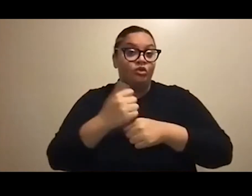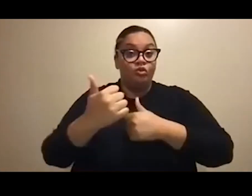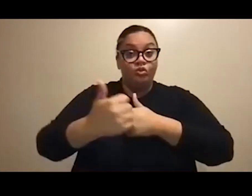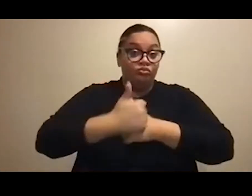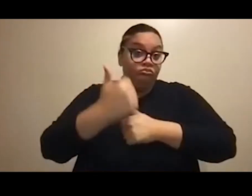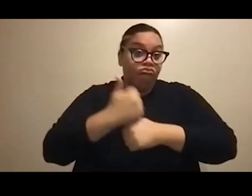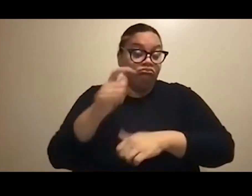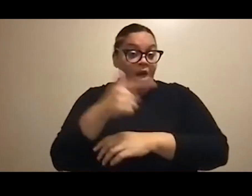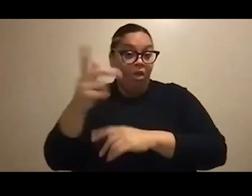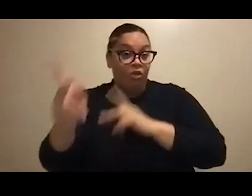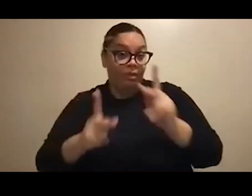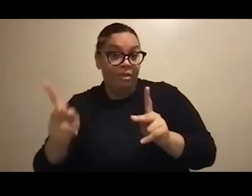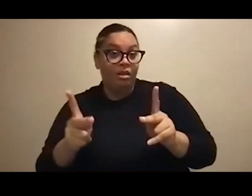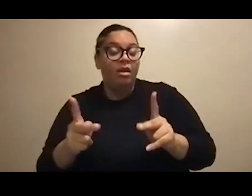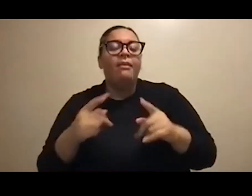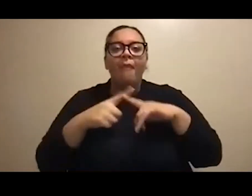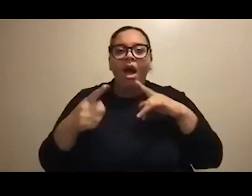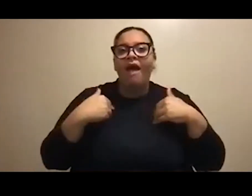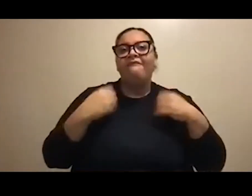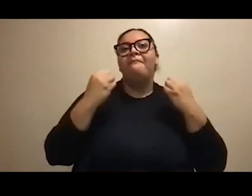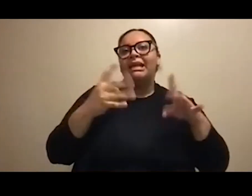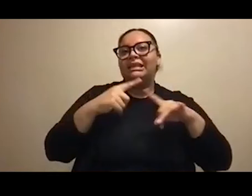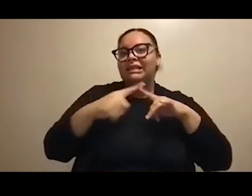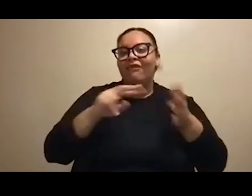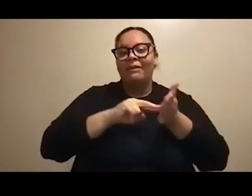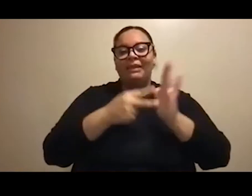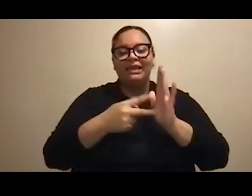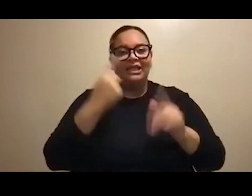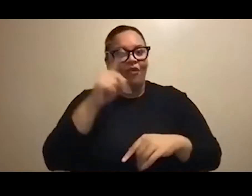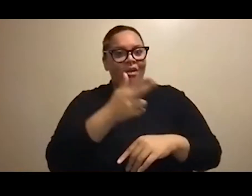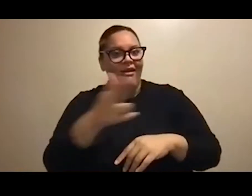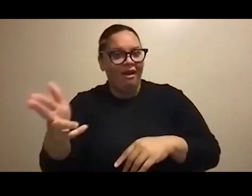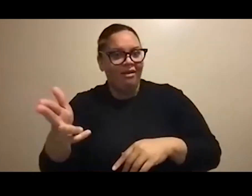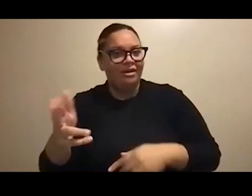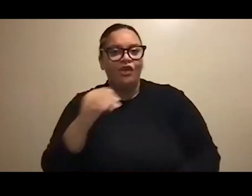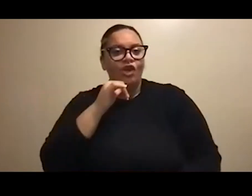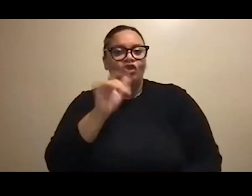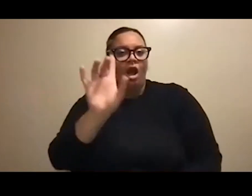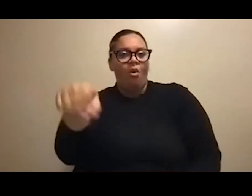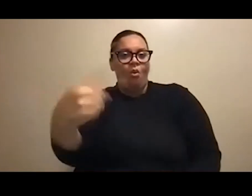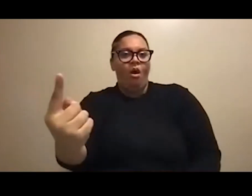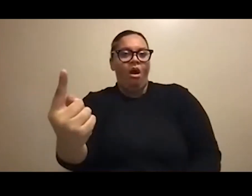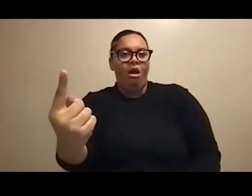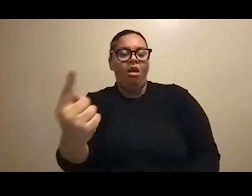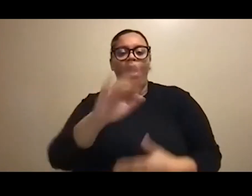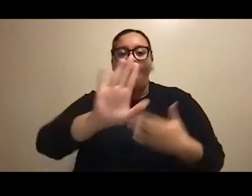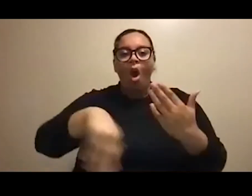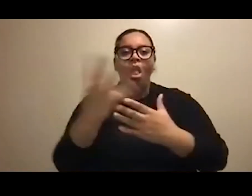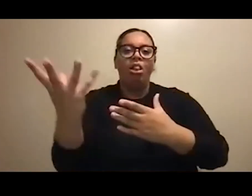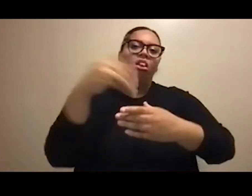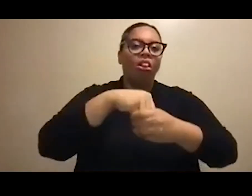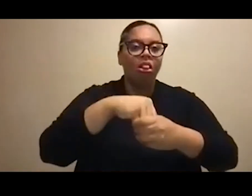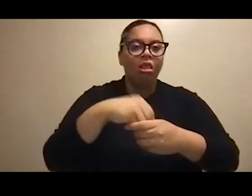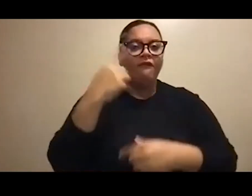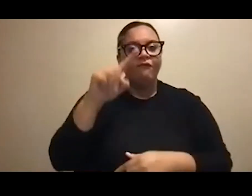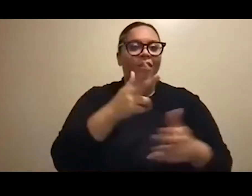of a gun. What I want to suggest to you is that there is no single, all-encompassing idea